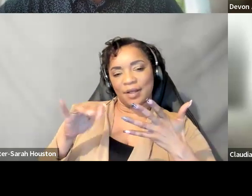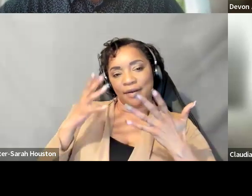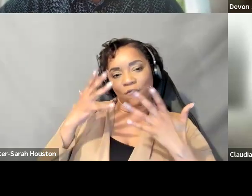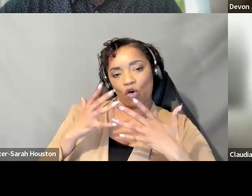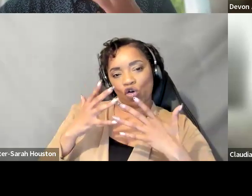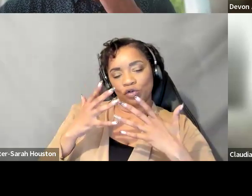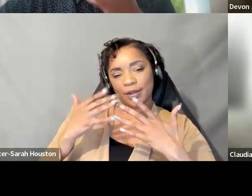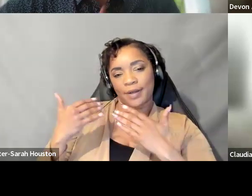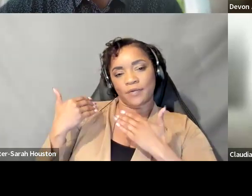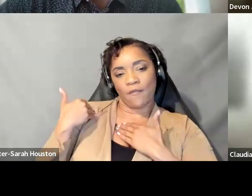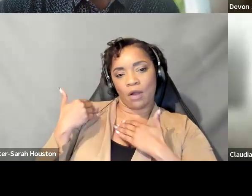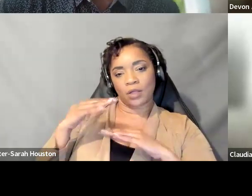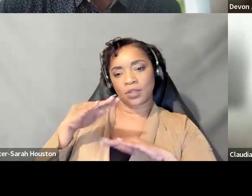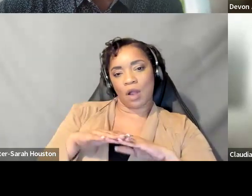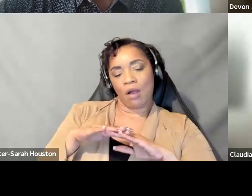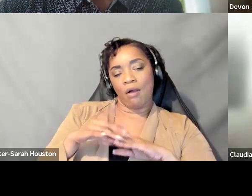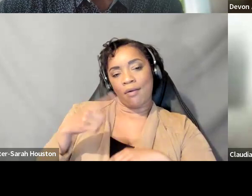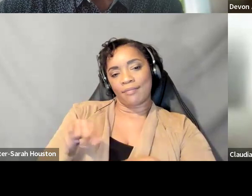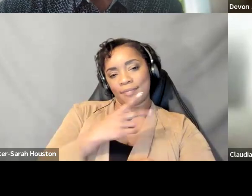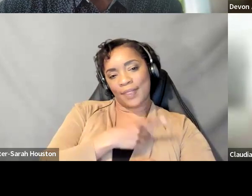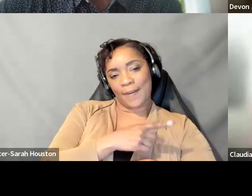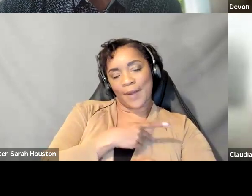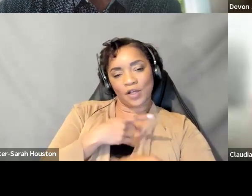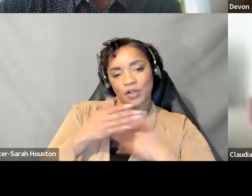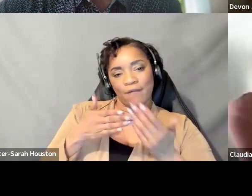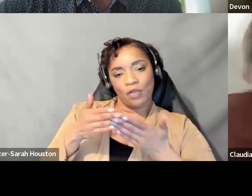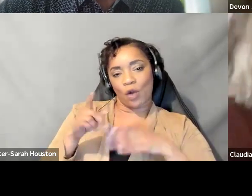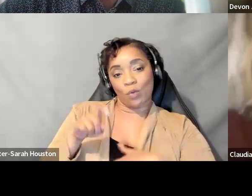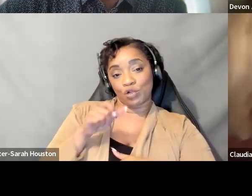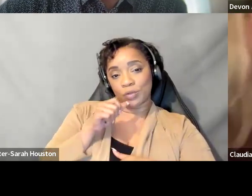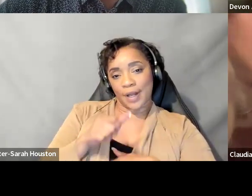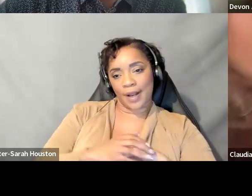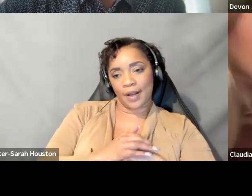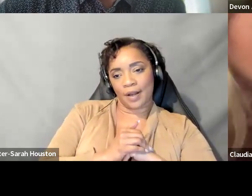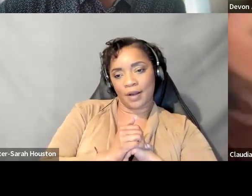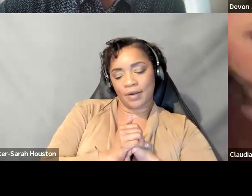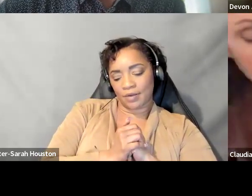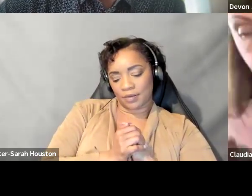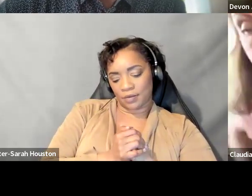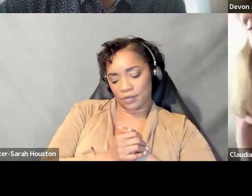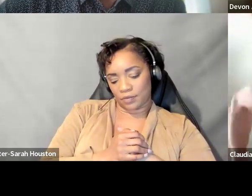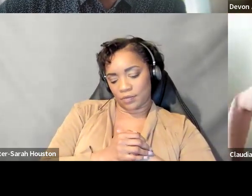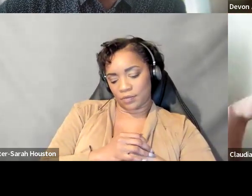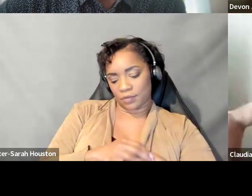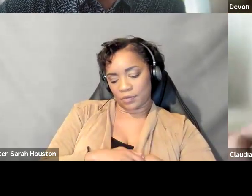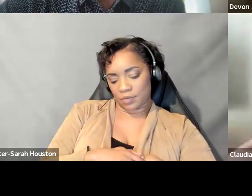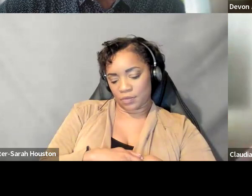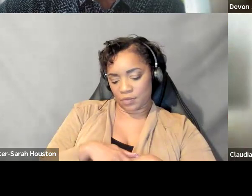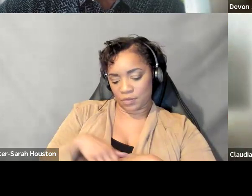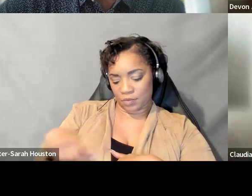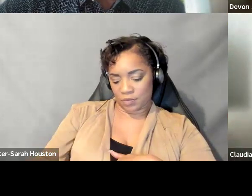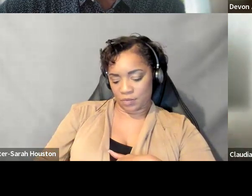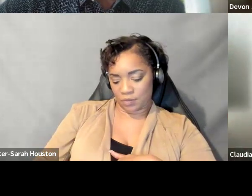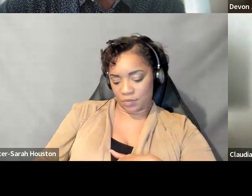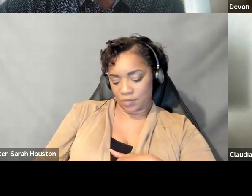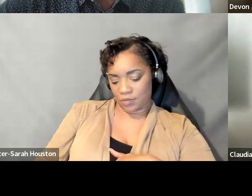the clients, and it ought not, to your point. So another question is,